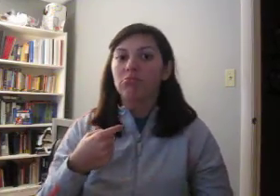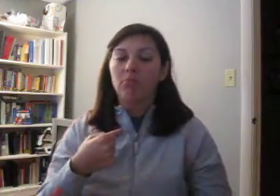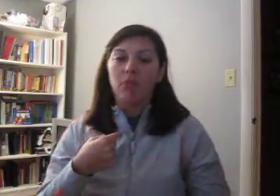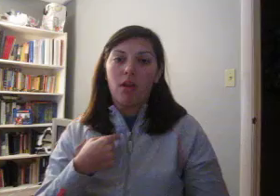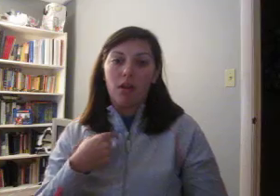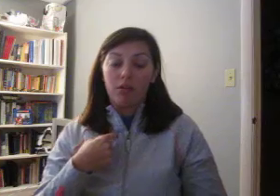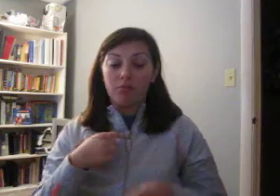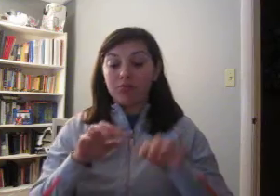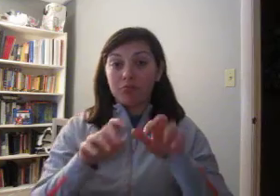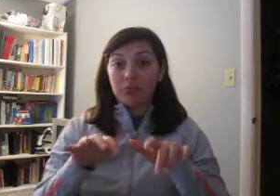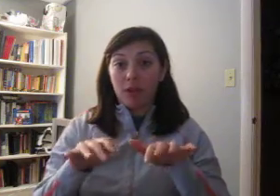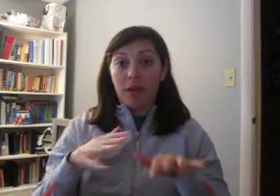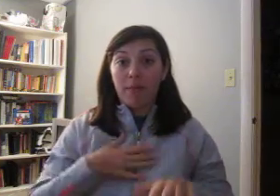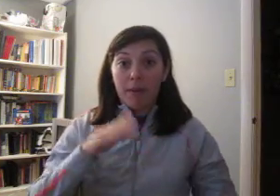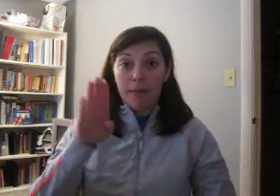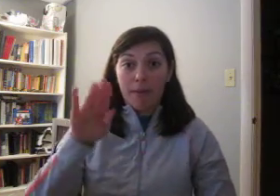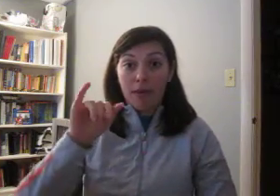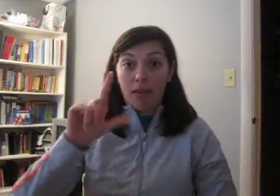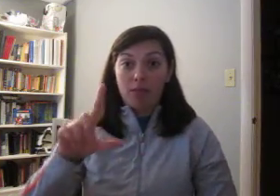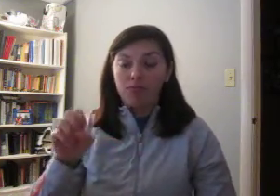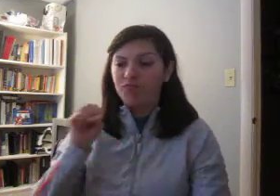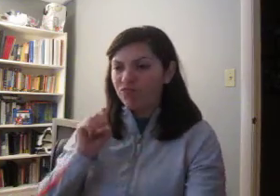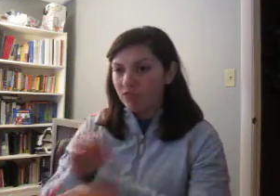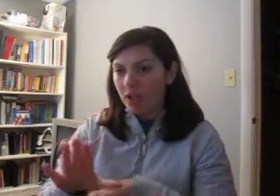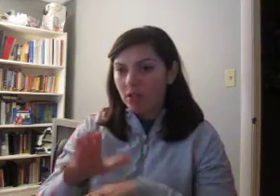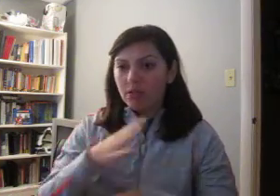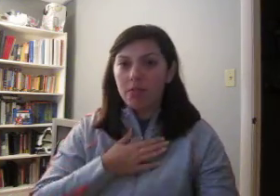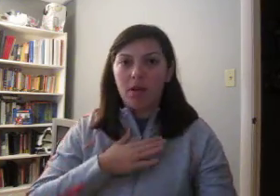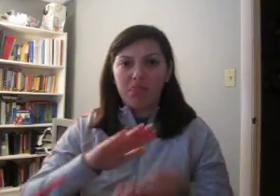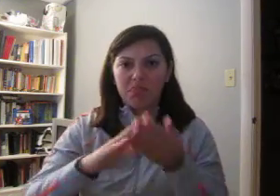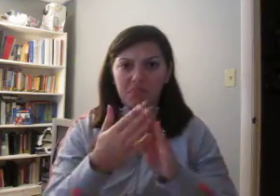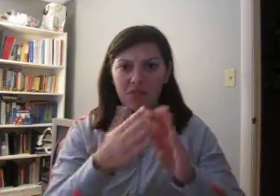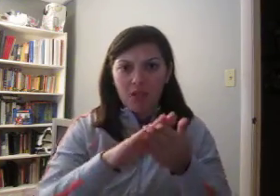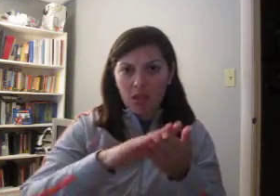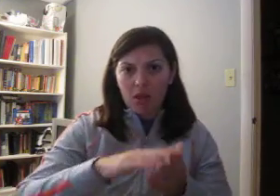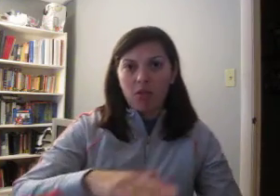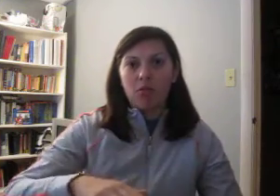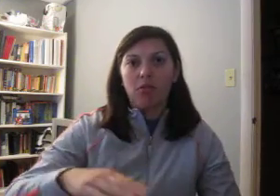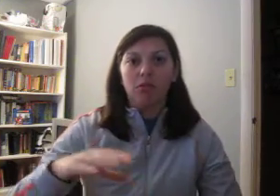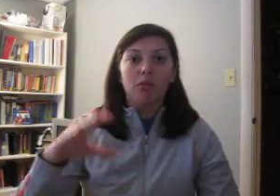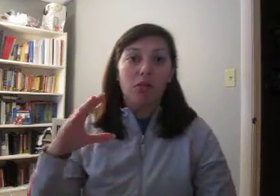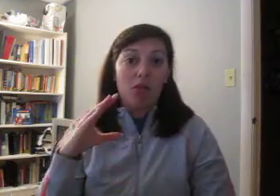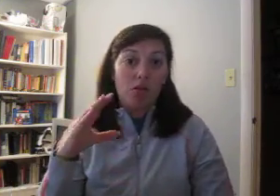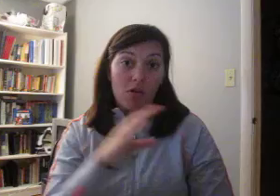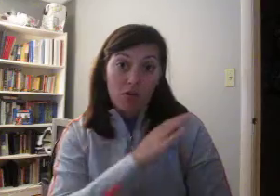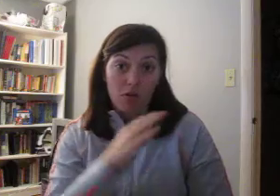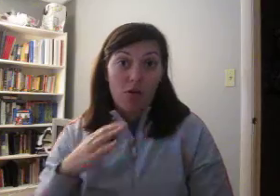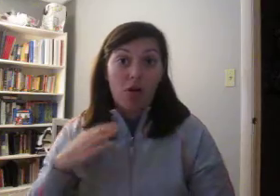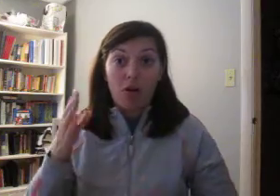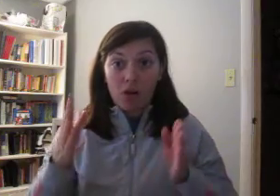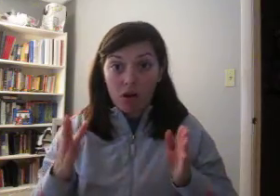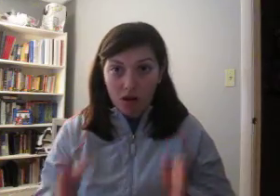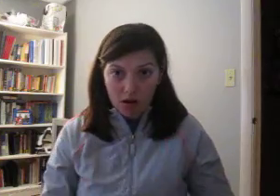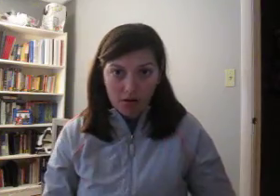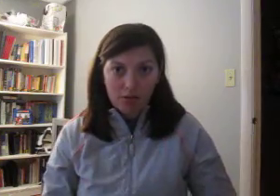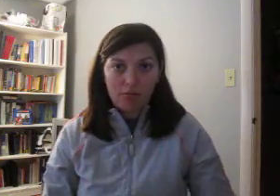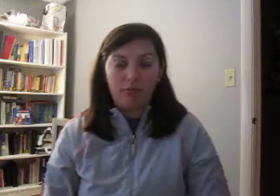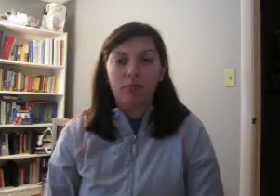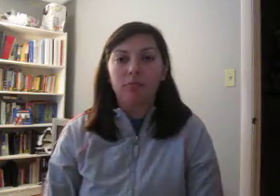local congressman of my town, or I could call them and let them know what I think. And regardless